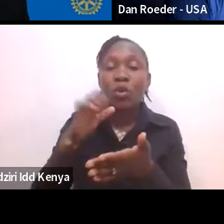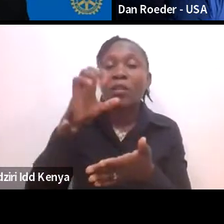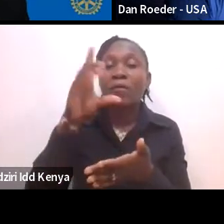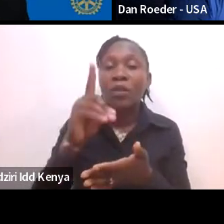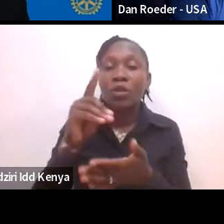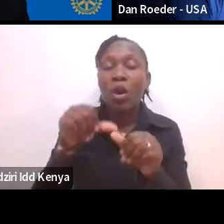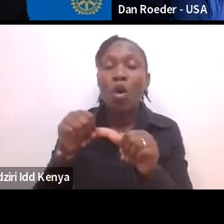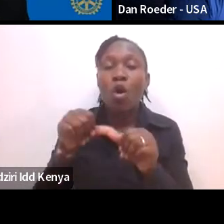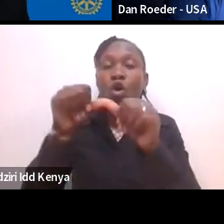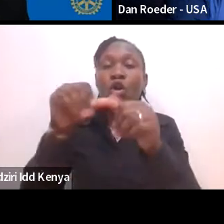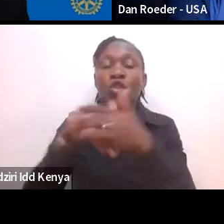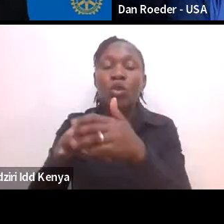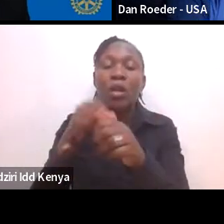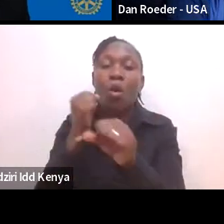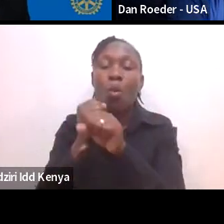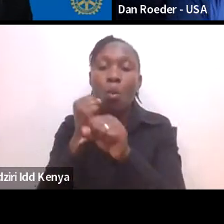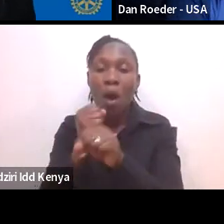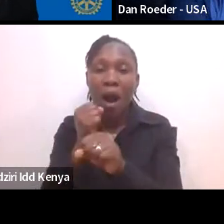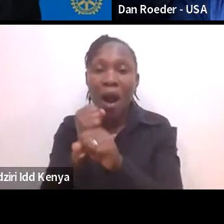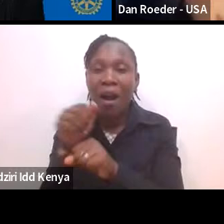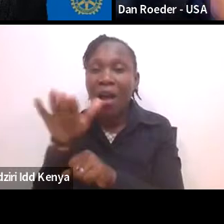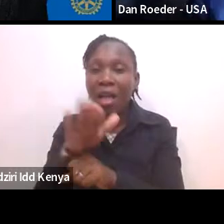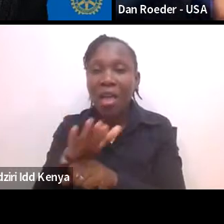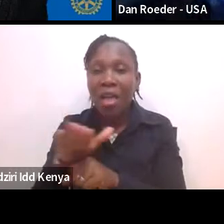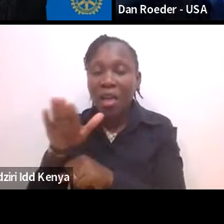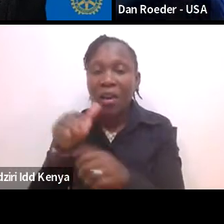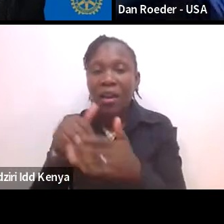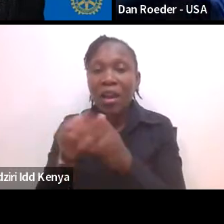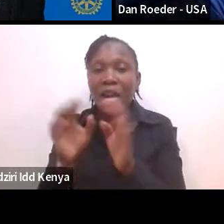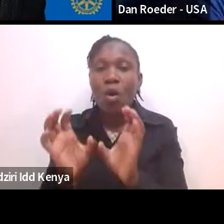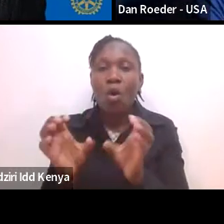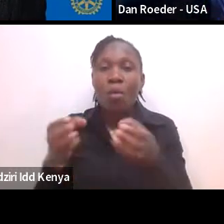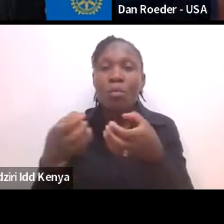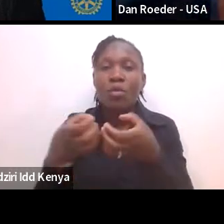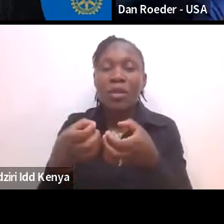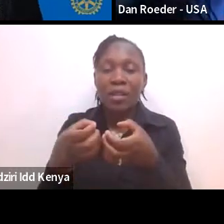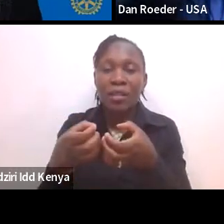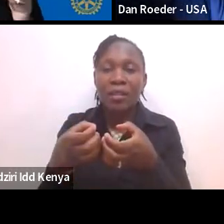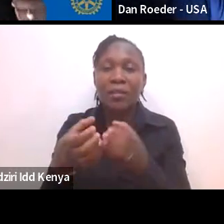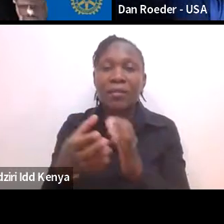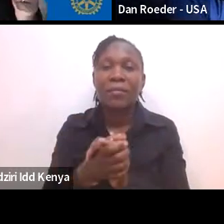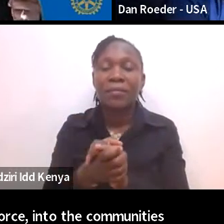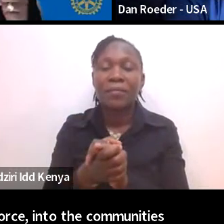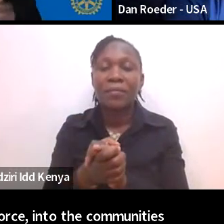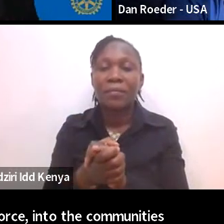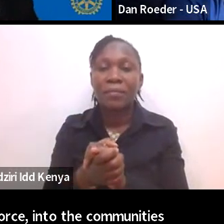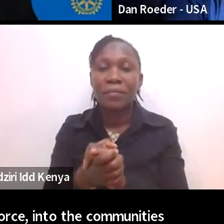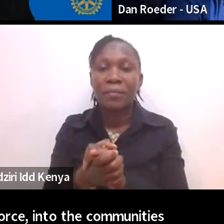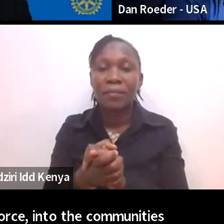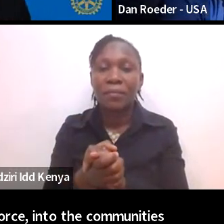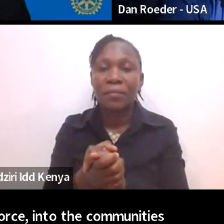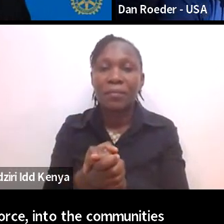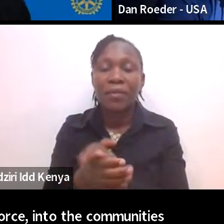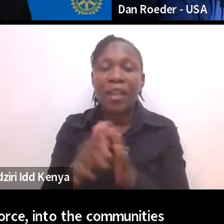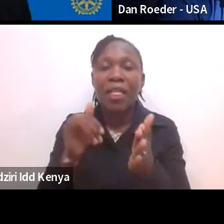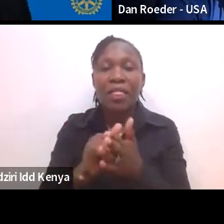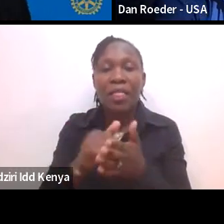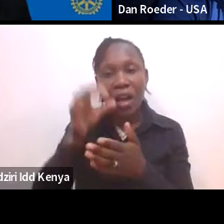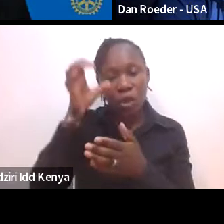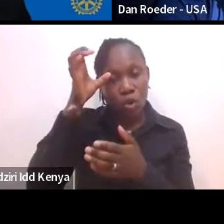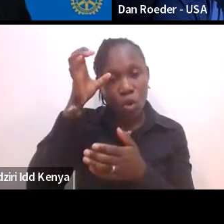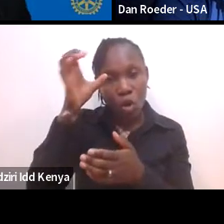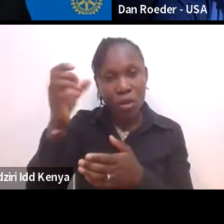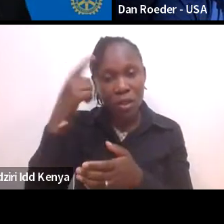into the workforce, into the communities and the corporations. And it is that concept of us reaching